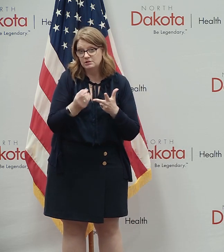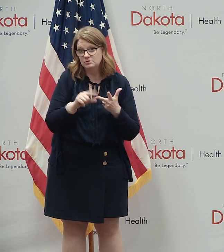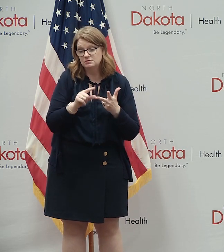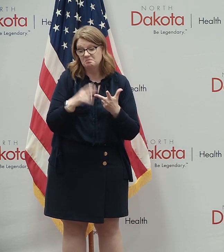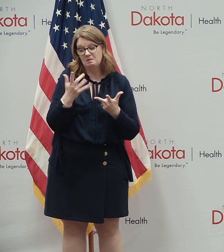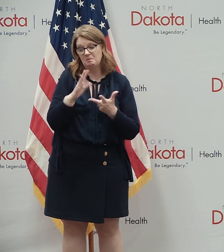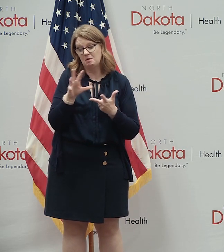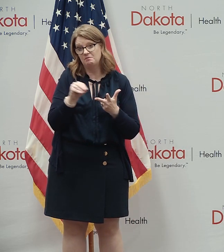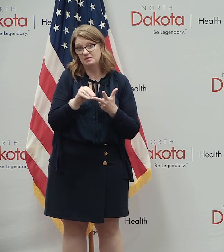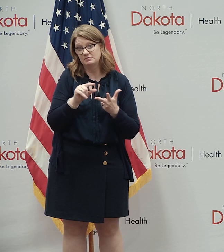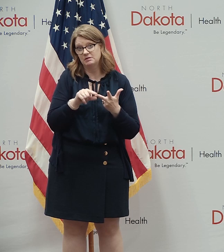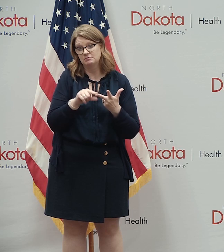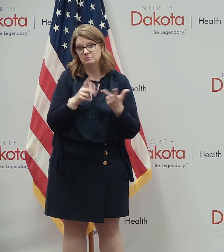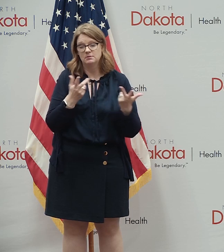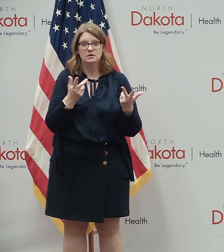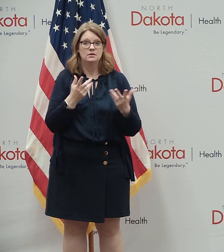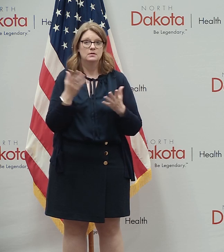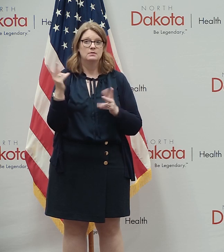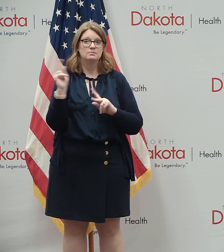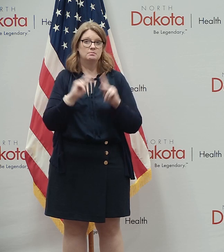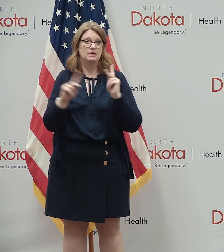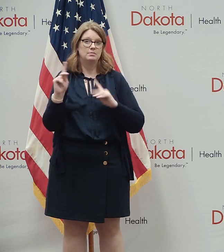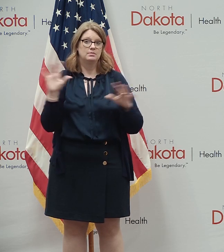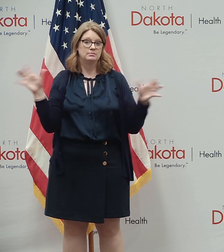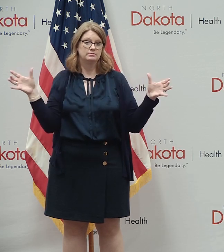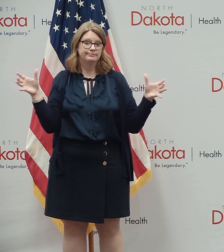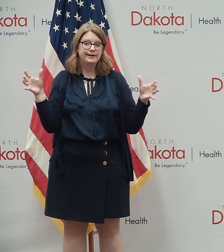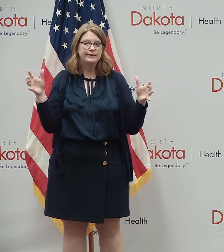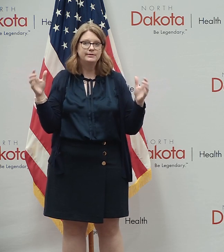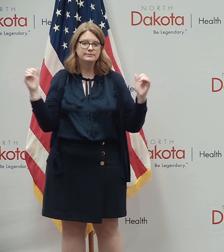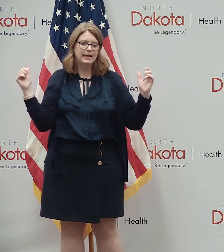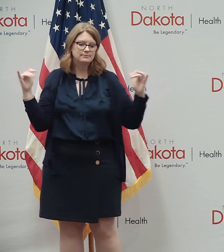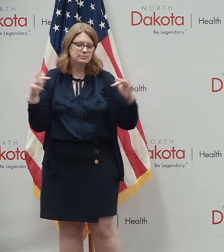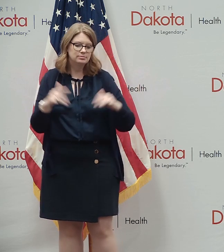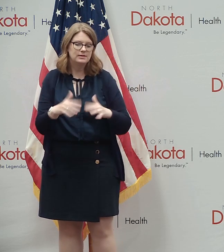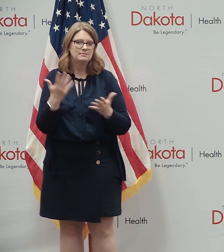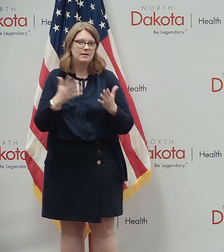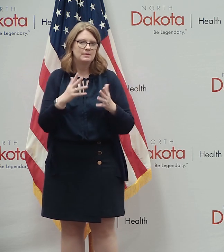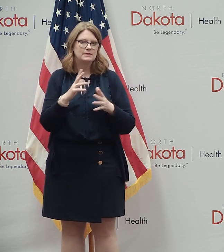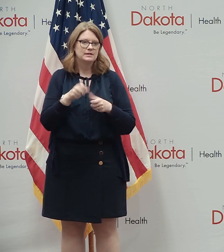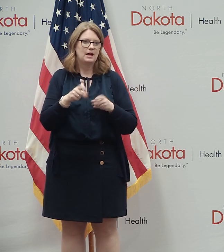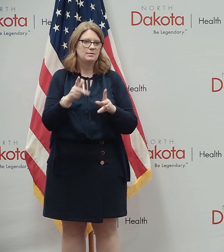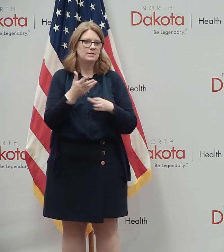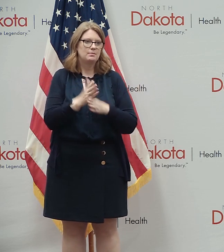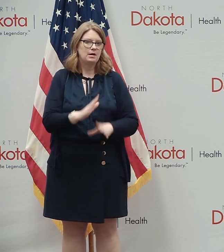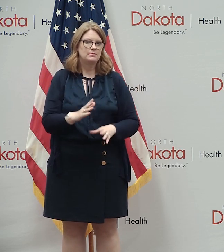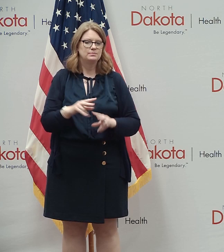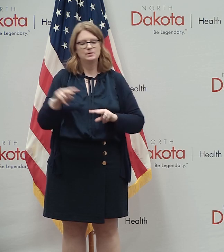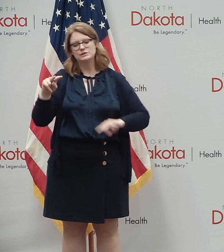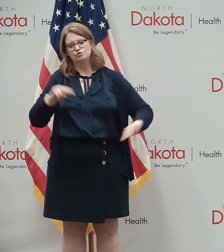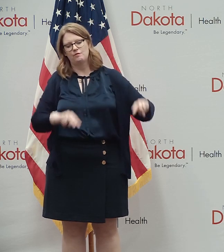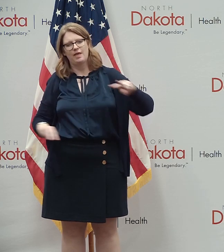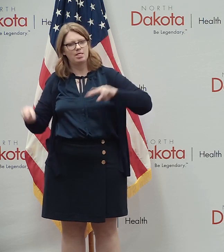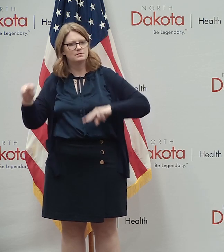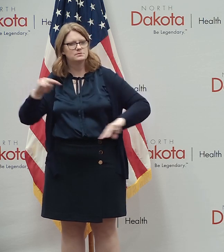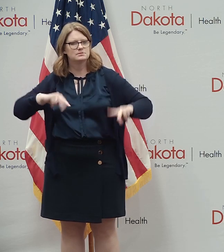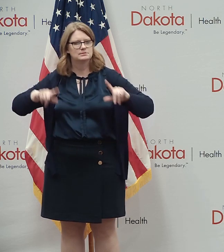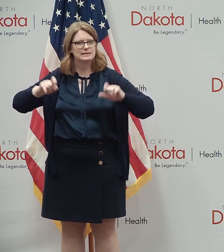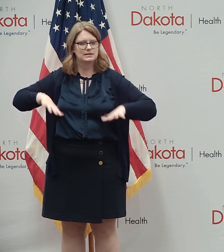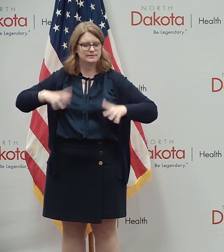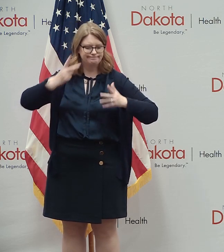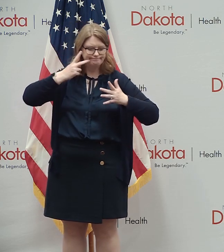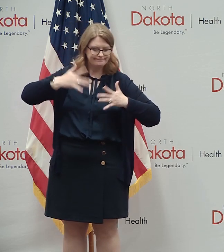want to participate. If people want to, coming together in greater densities, maybe there's an opportunity to partner and do some surveillance testing on